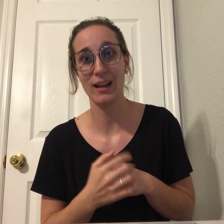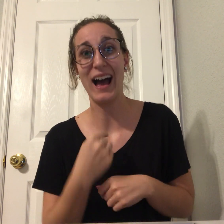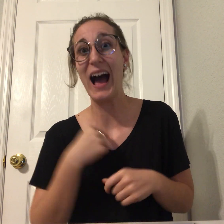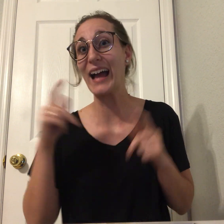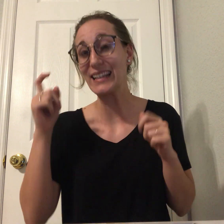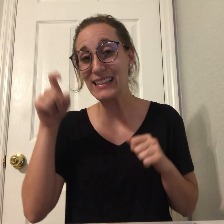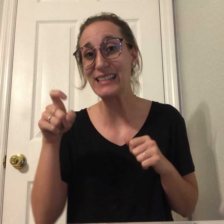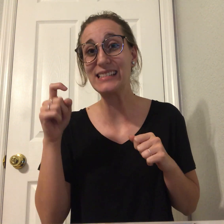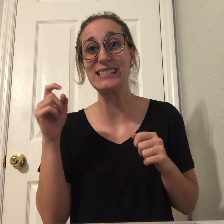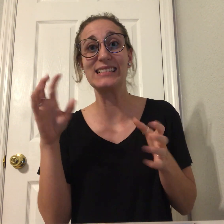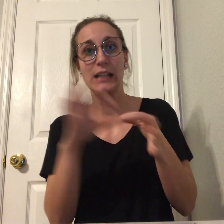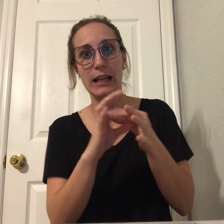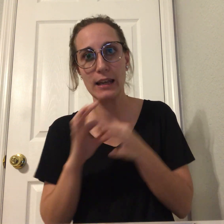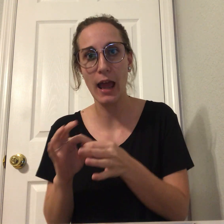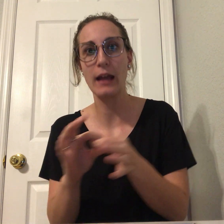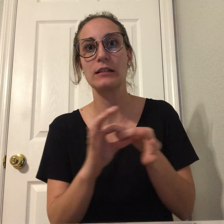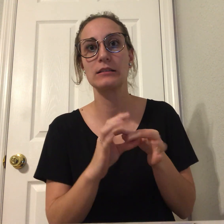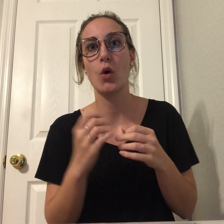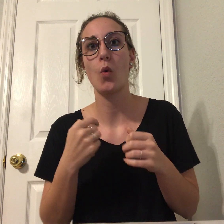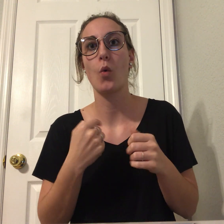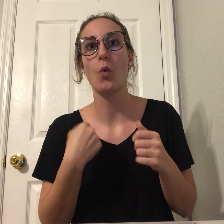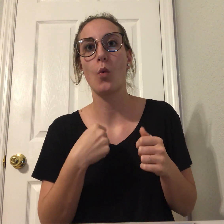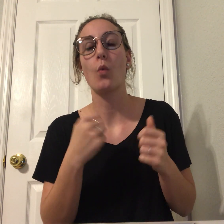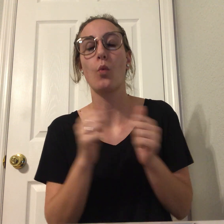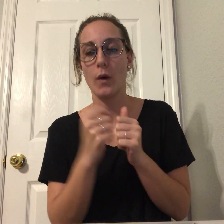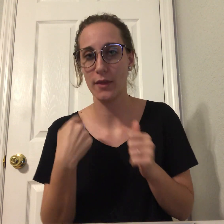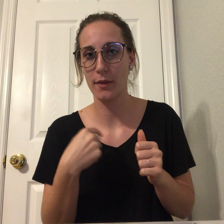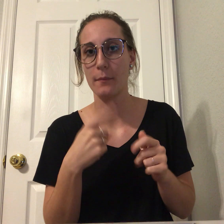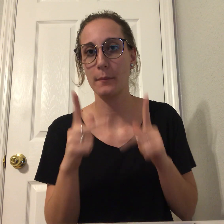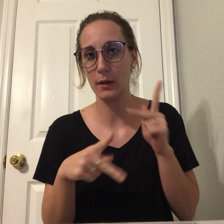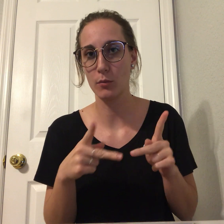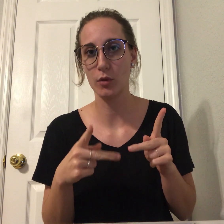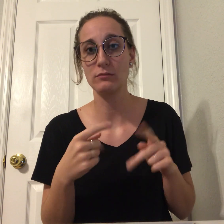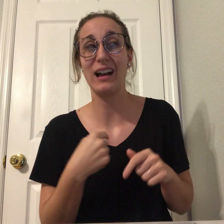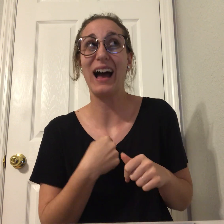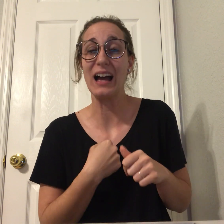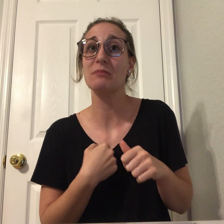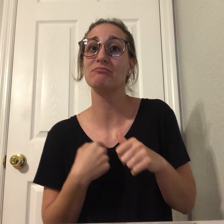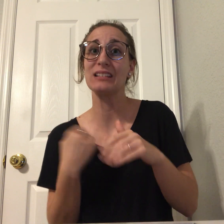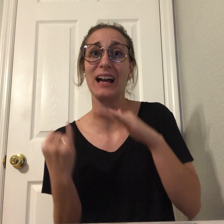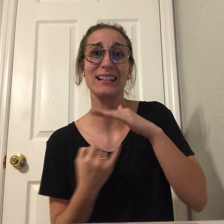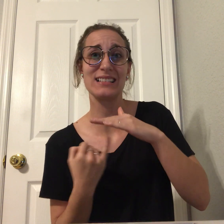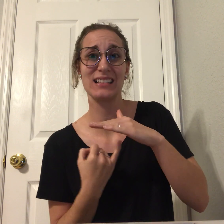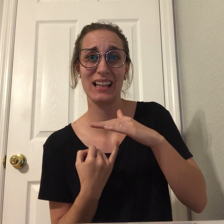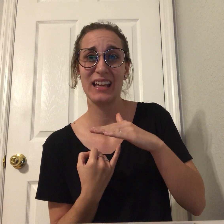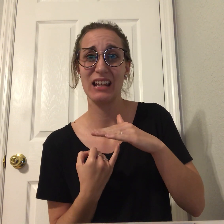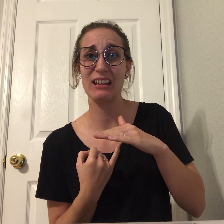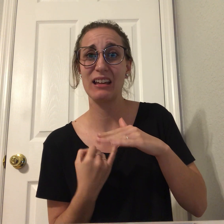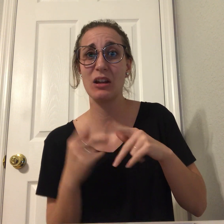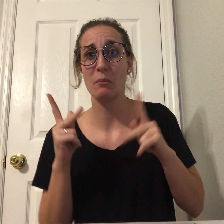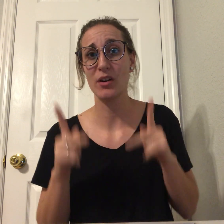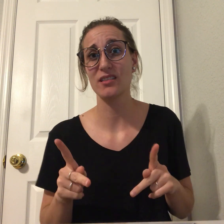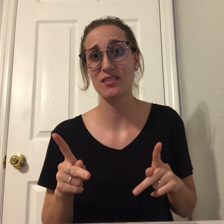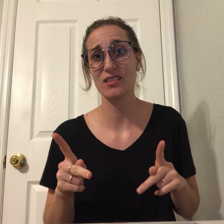weaknesses. I am a solitary person. I love going out for my workouts by myself. I am, grew up in a big family, so my